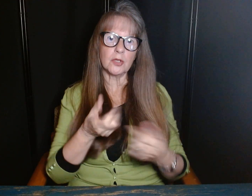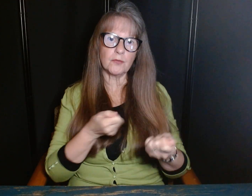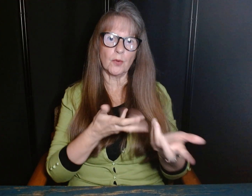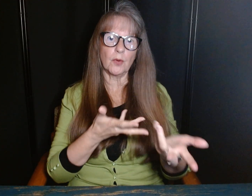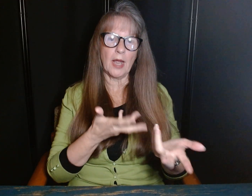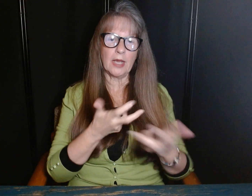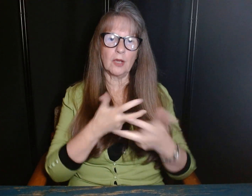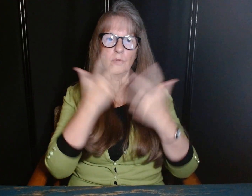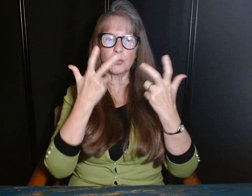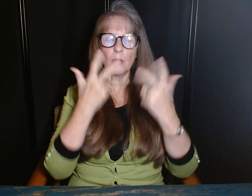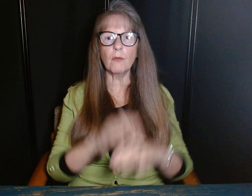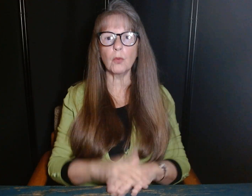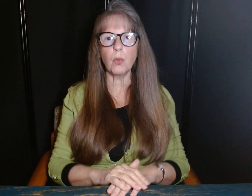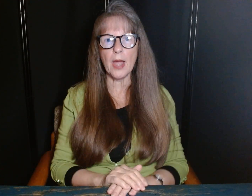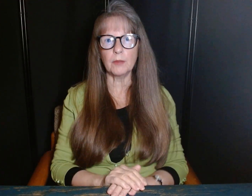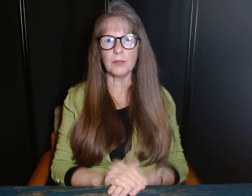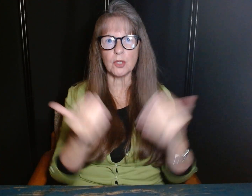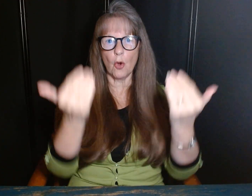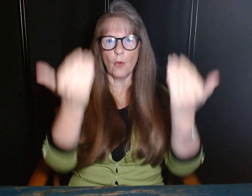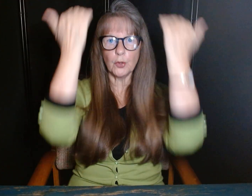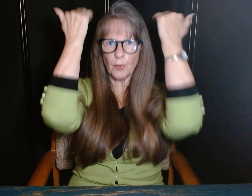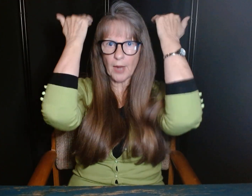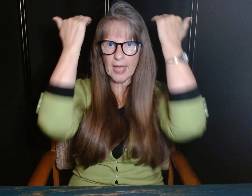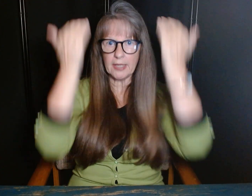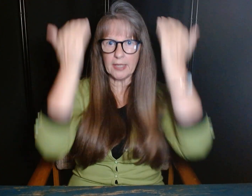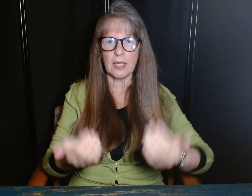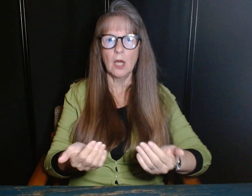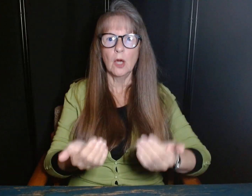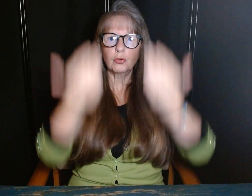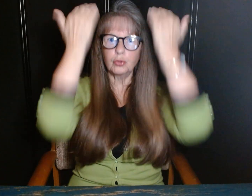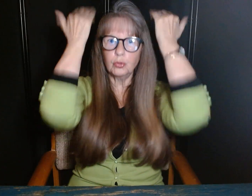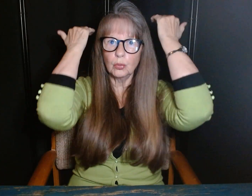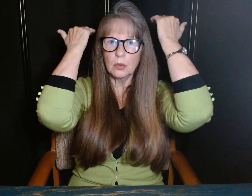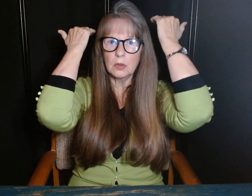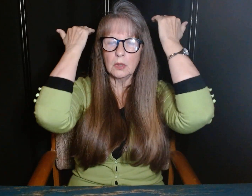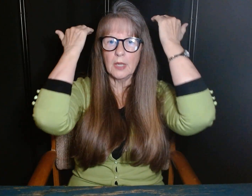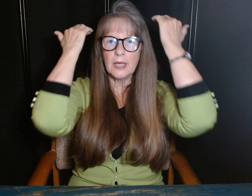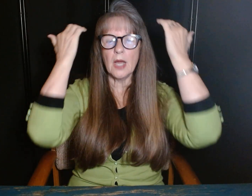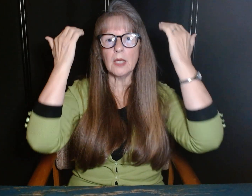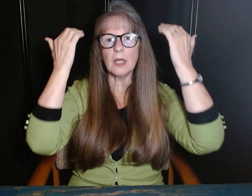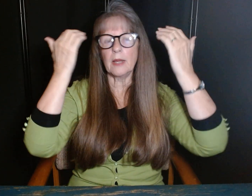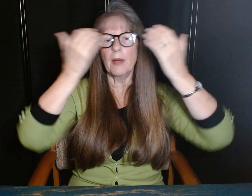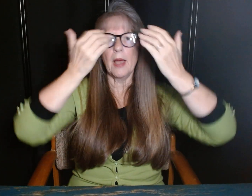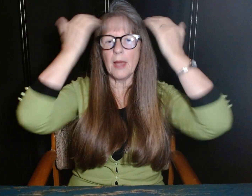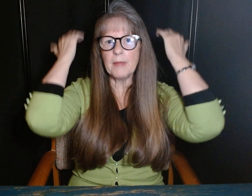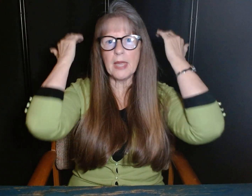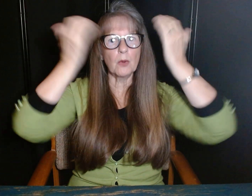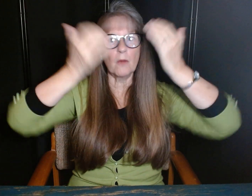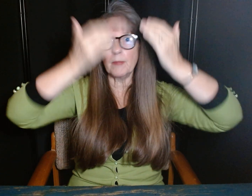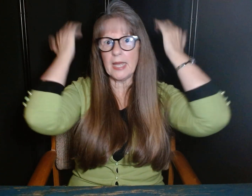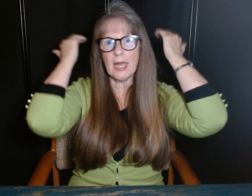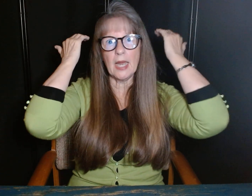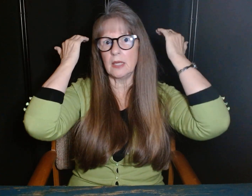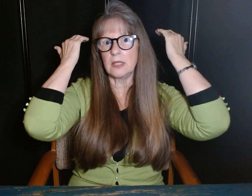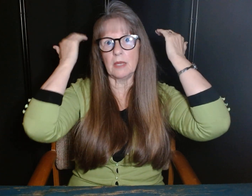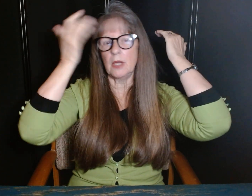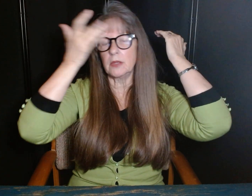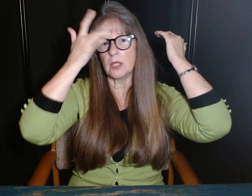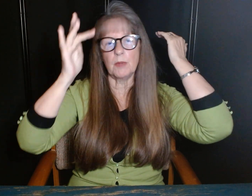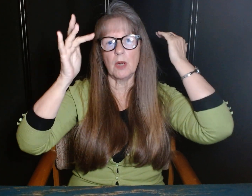for anger. So overwhelmed, it's over your head. It's like, not like, man, it went over my head, because I'm not that smart, right?